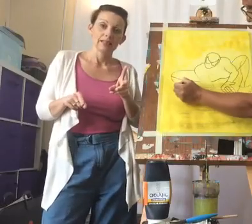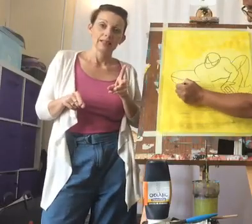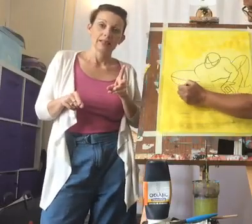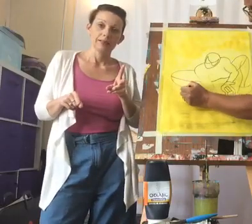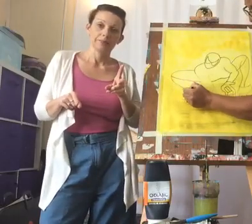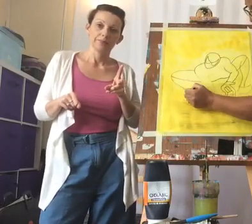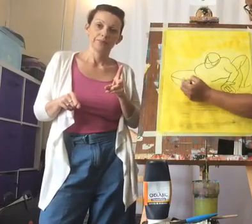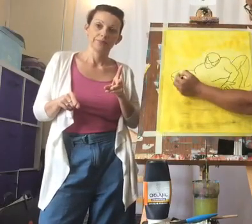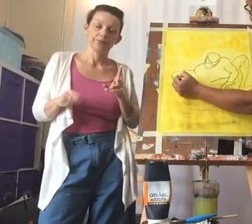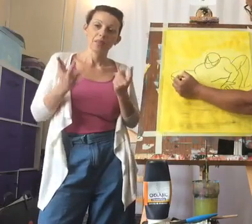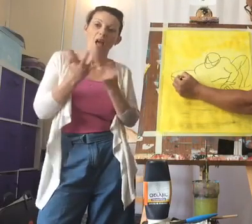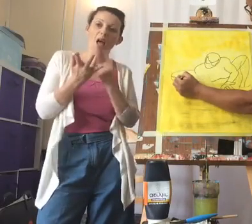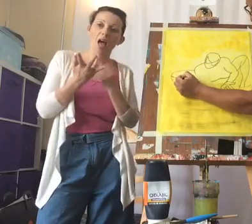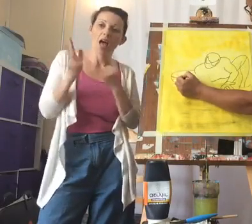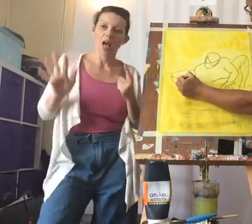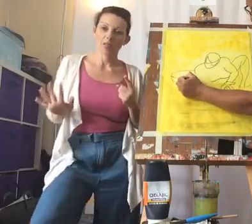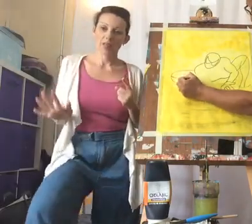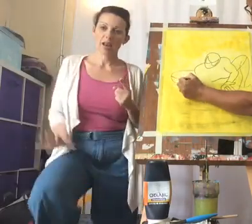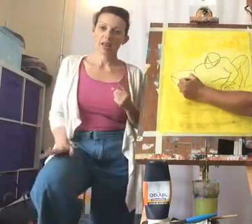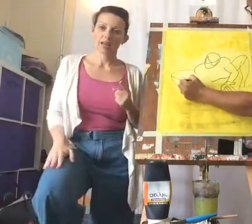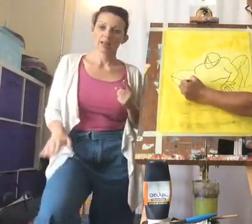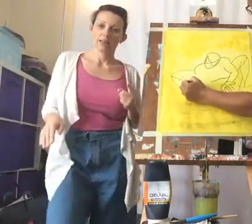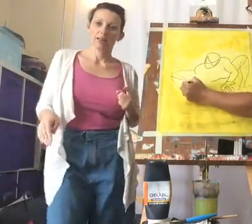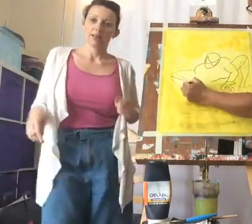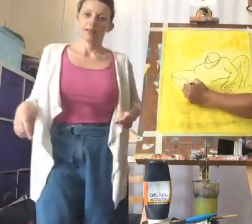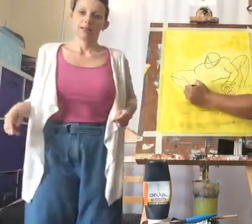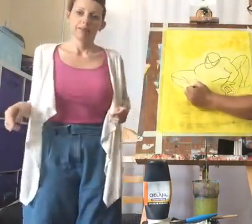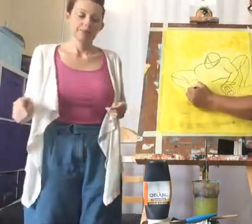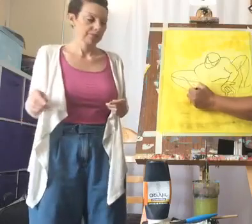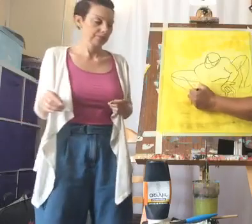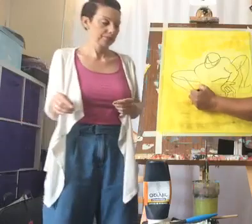the other leg. So you've got a calf going like that,